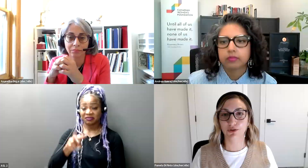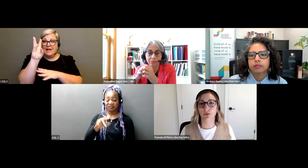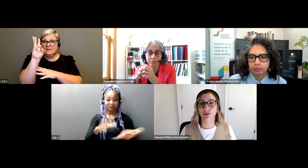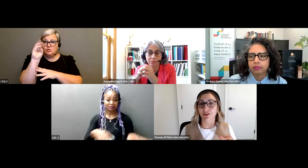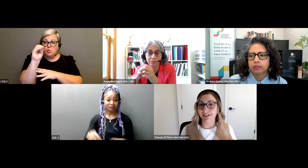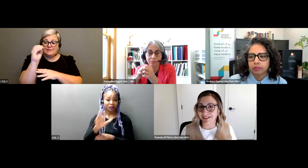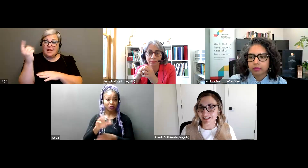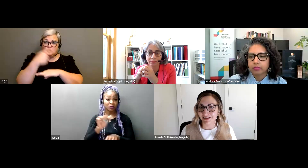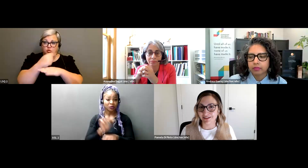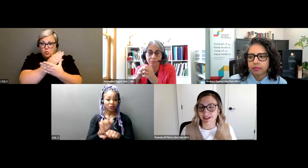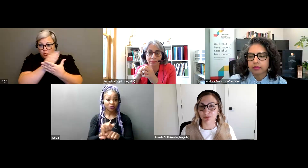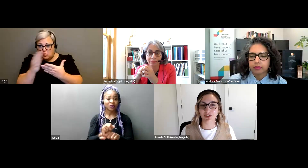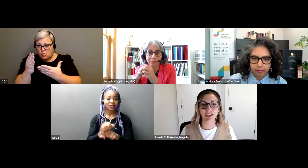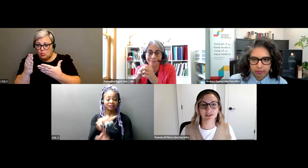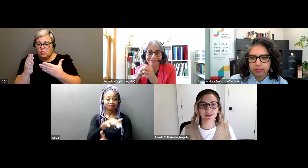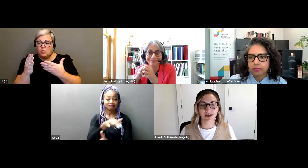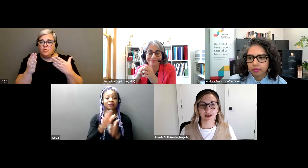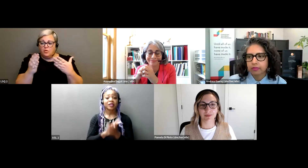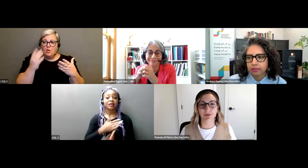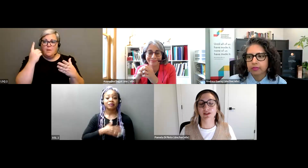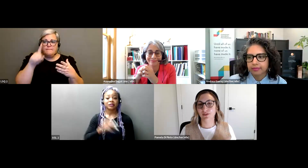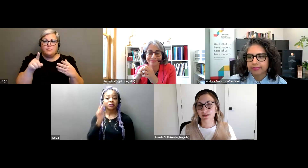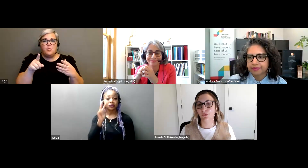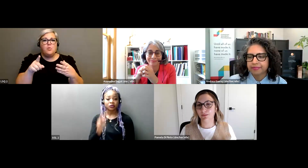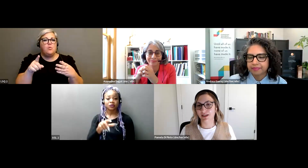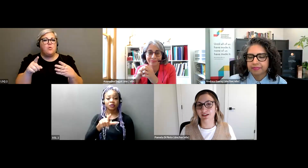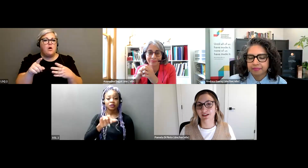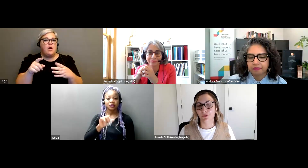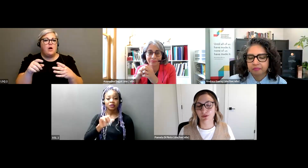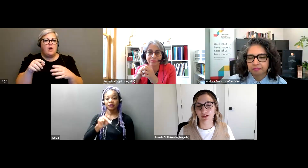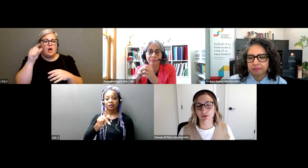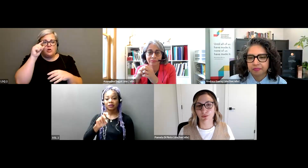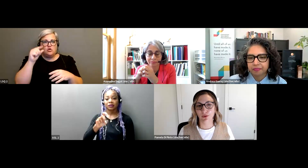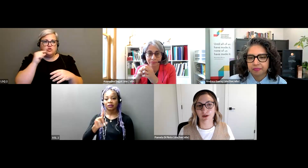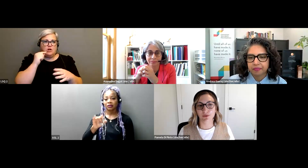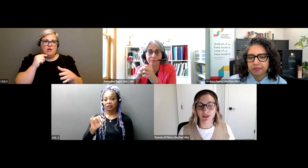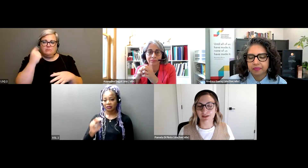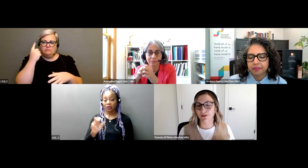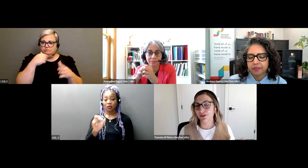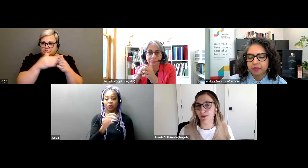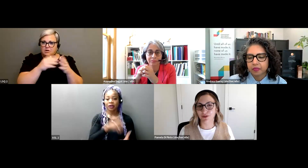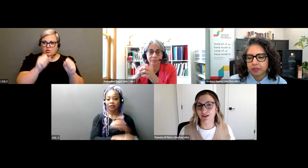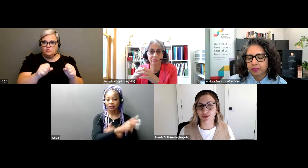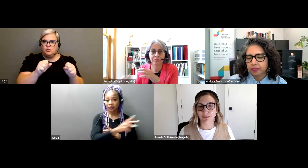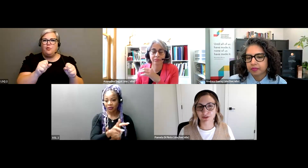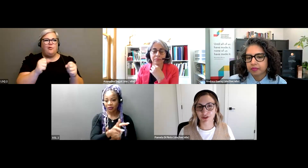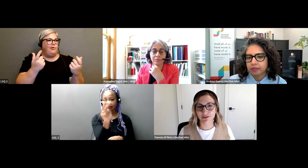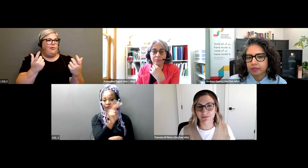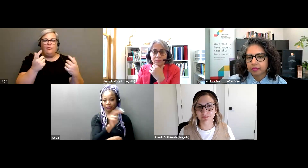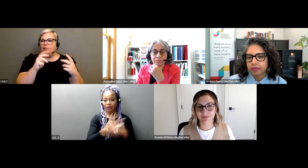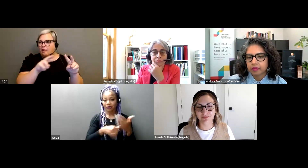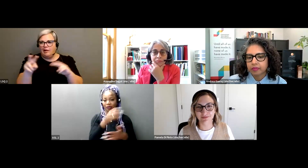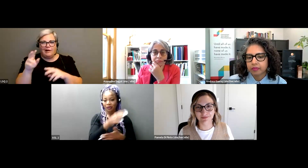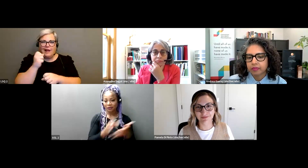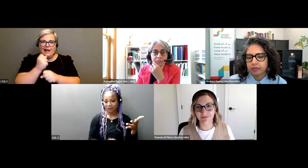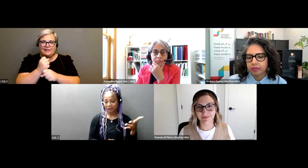So be sure to watch our LinkedIn in particular, as well as visit our website where you can learn more about these and all the options I've just mentioned.